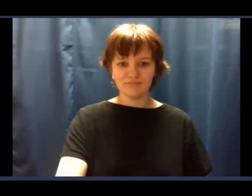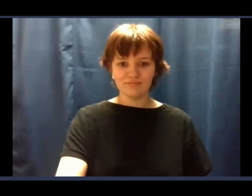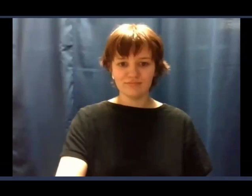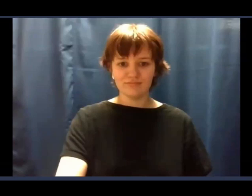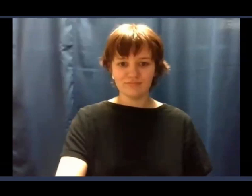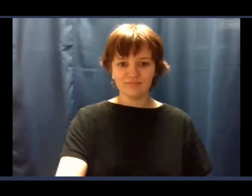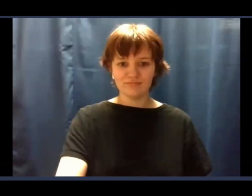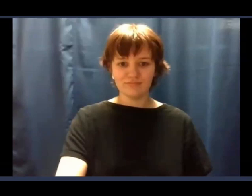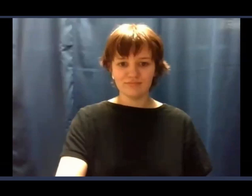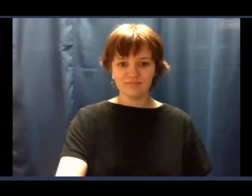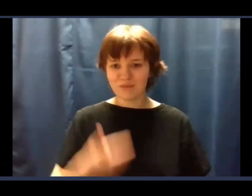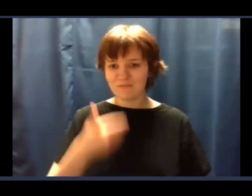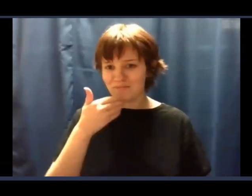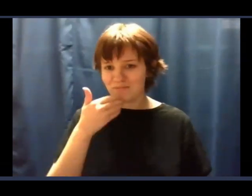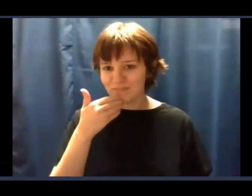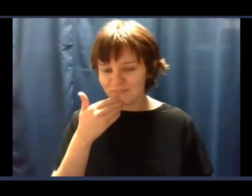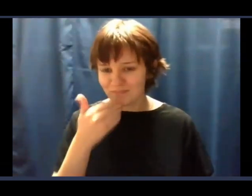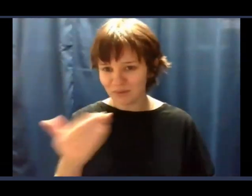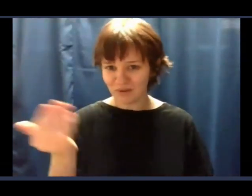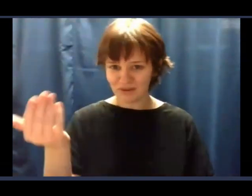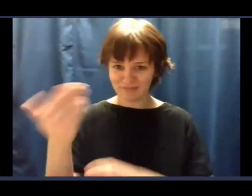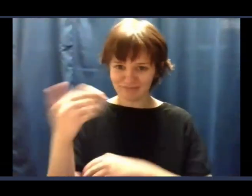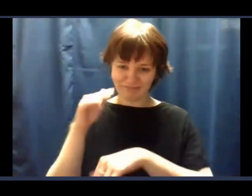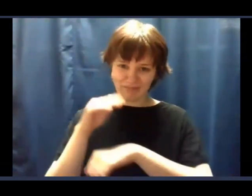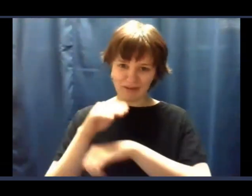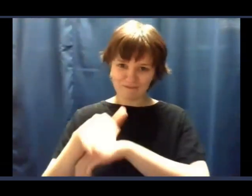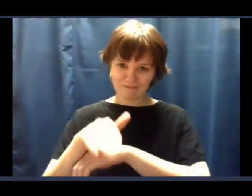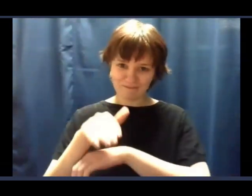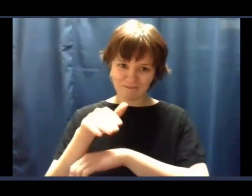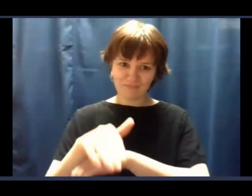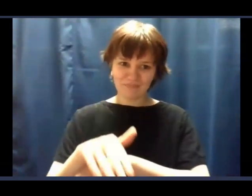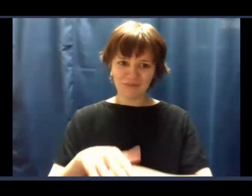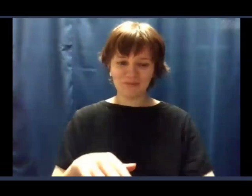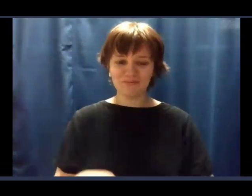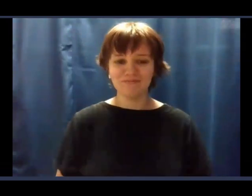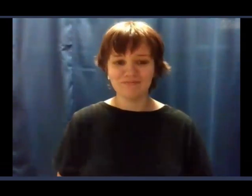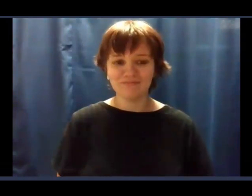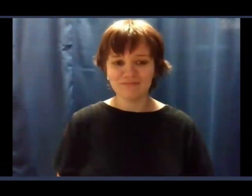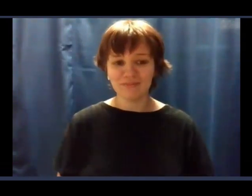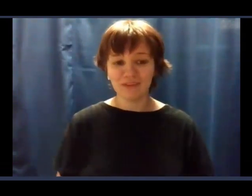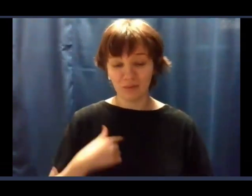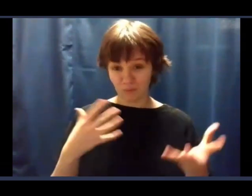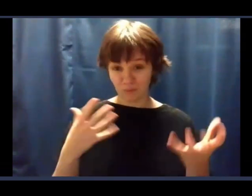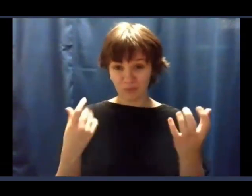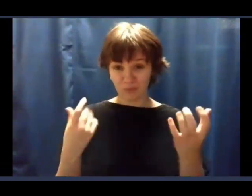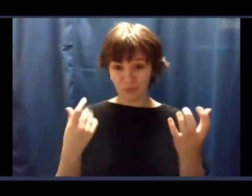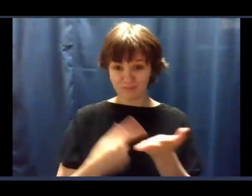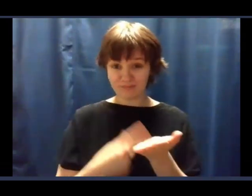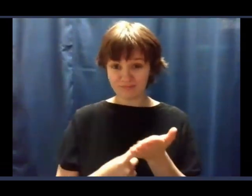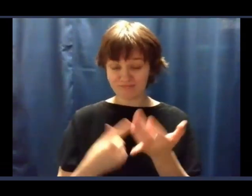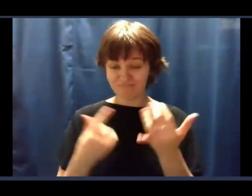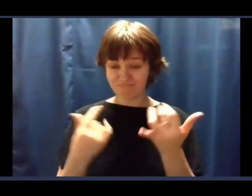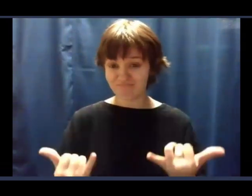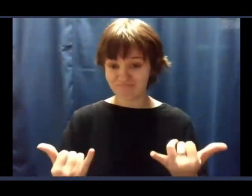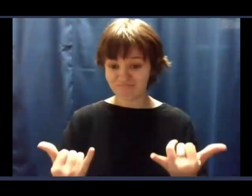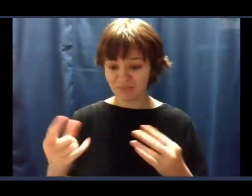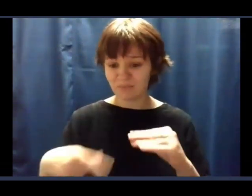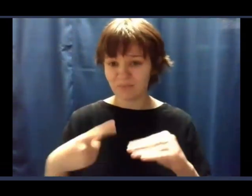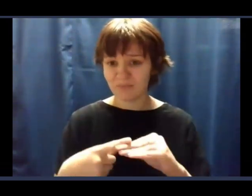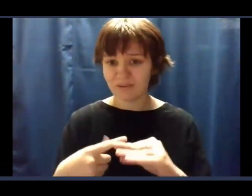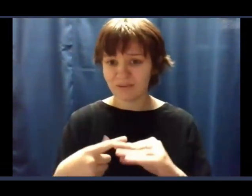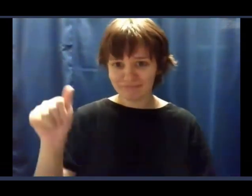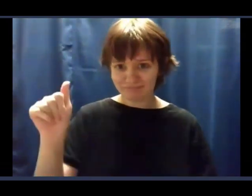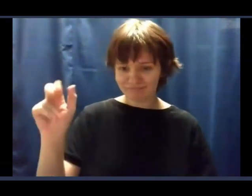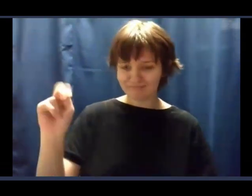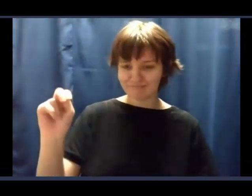Good afternoon, folks. I want to talk to you today a little bit about ants. There are a number of different aspects